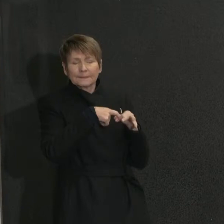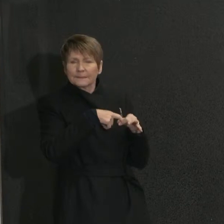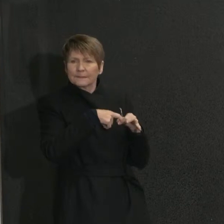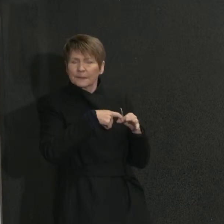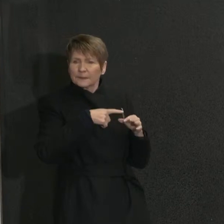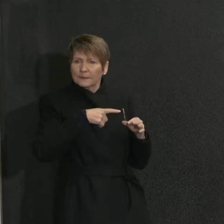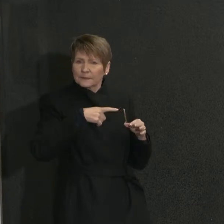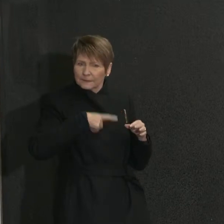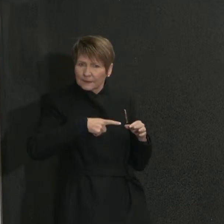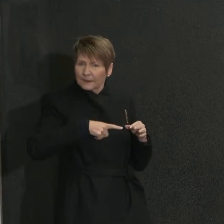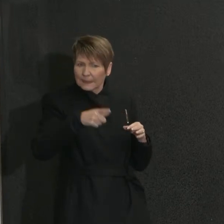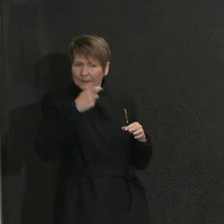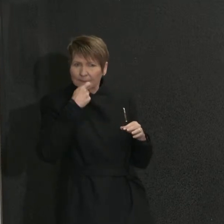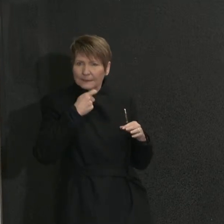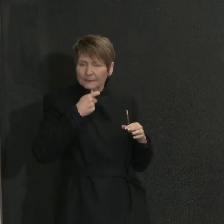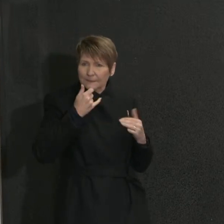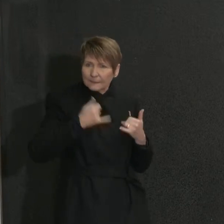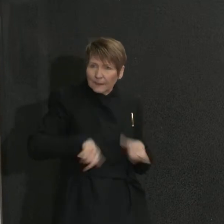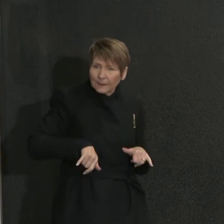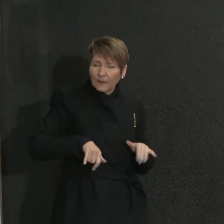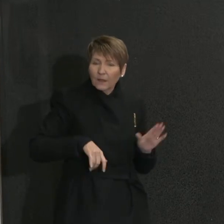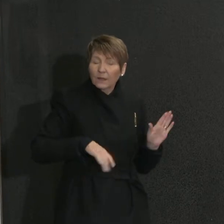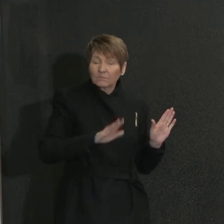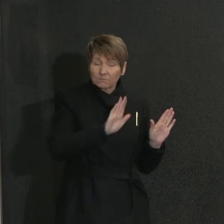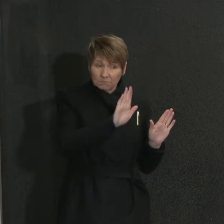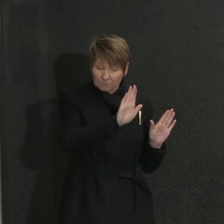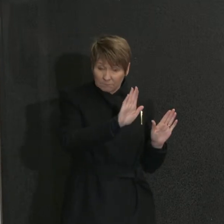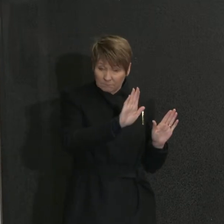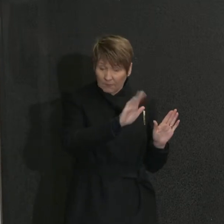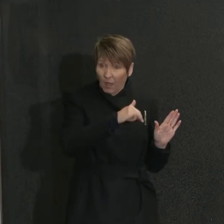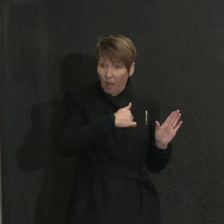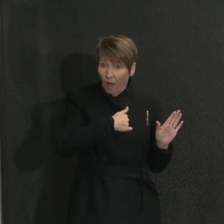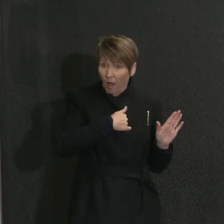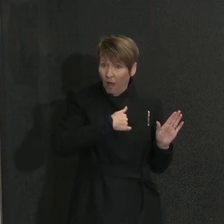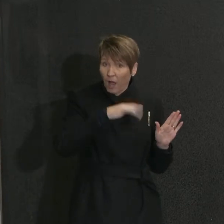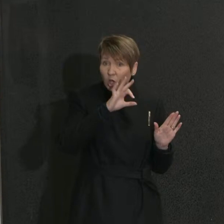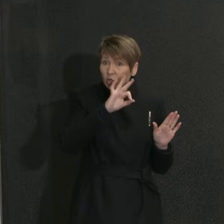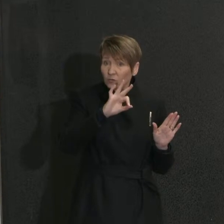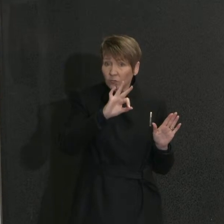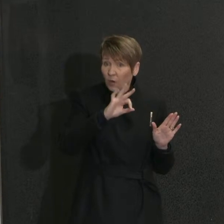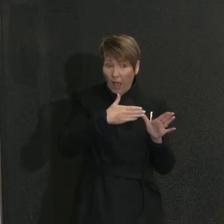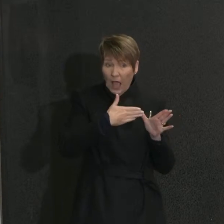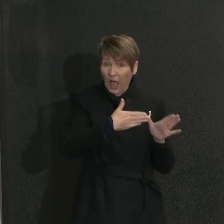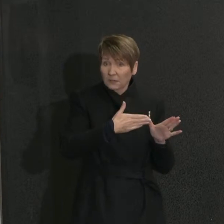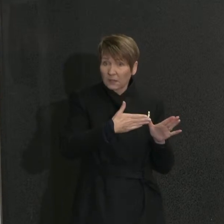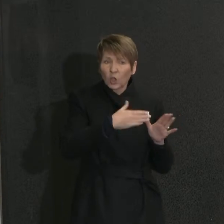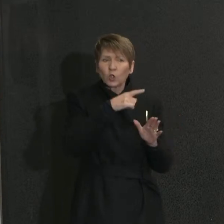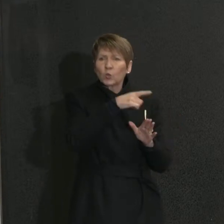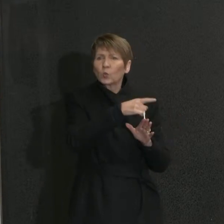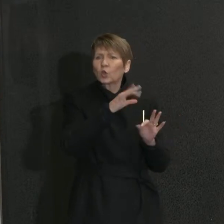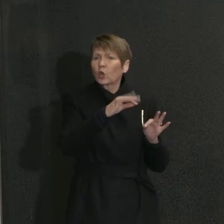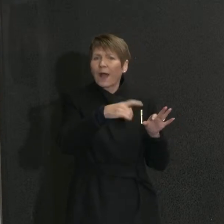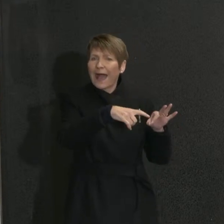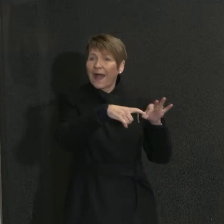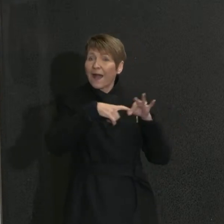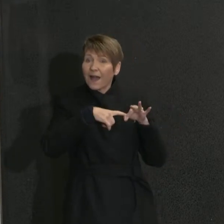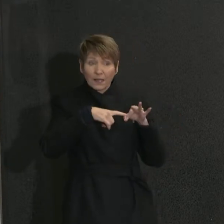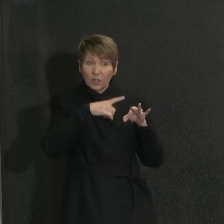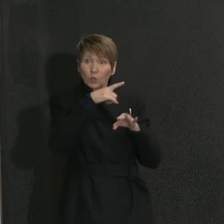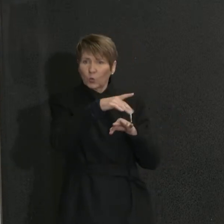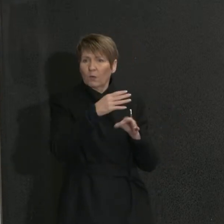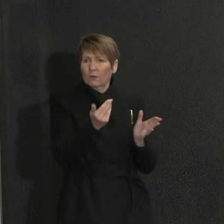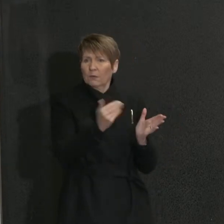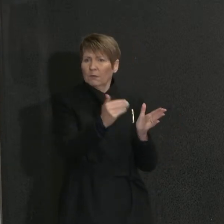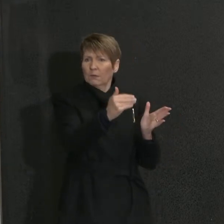moment accepting of a commentary, and that's what it is, after the fact commentary, that calls